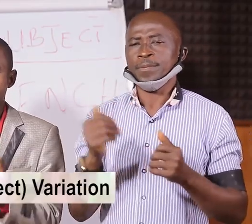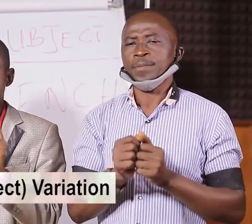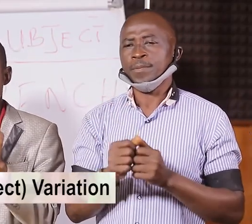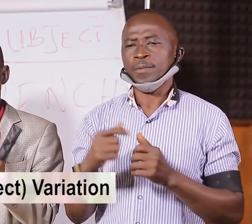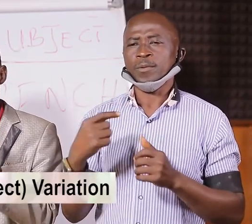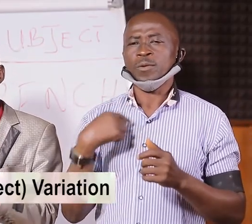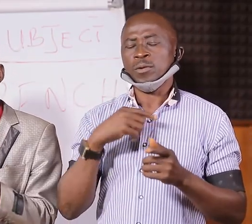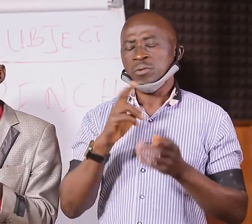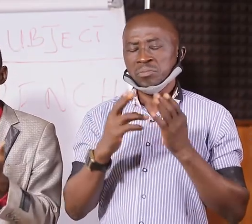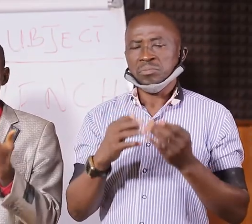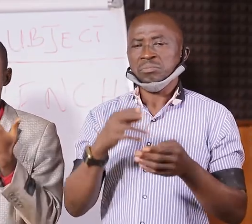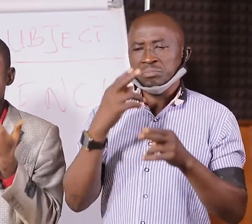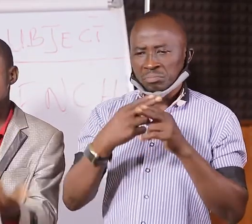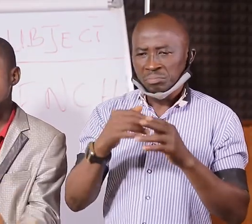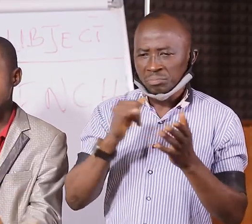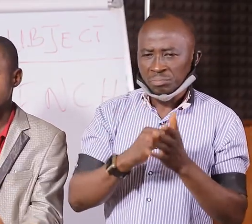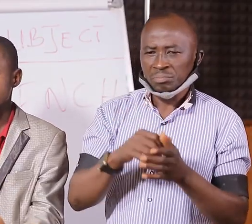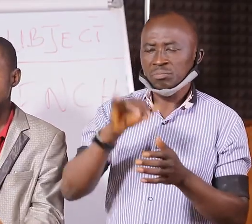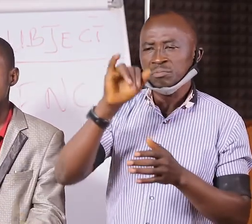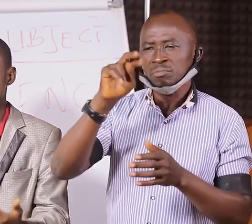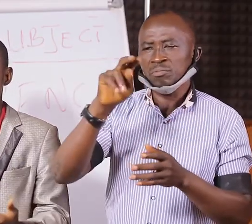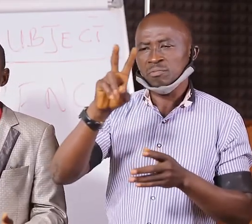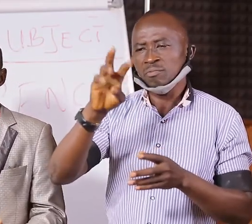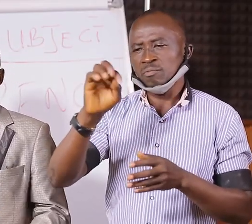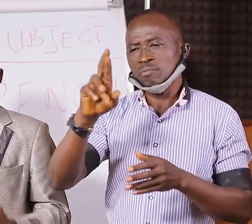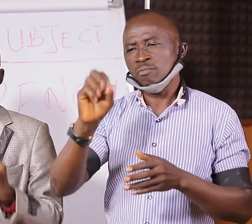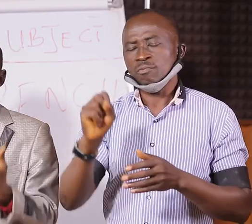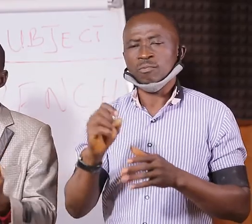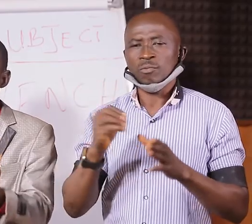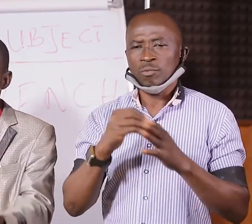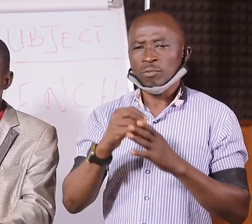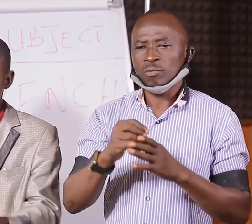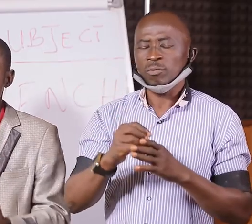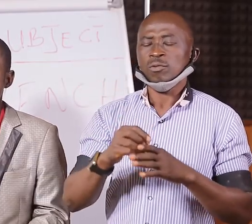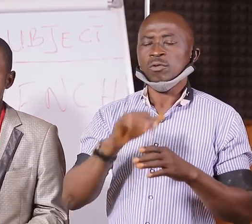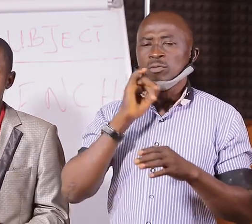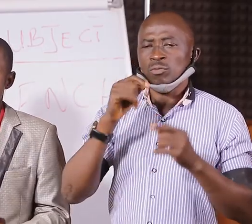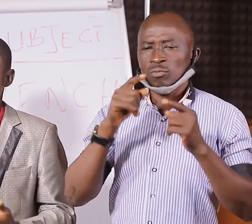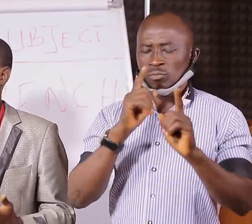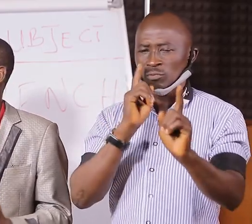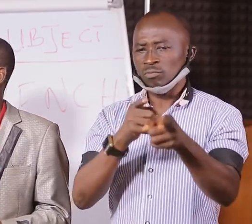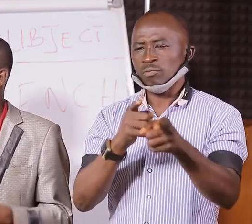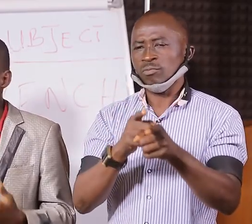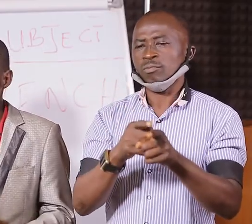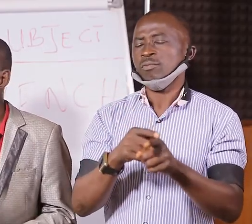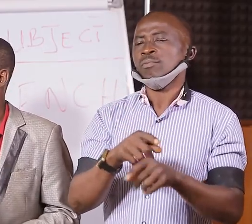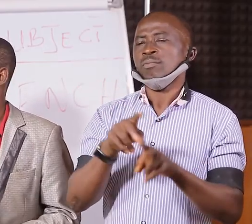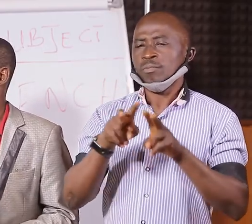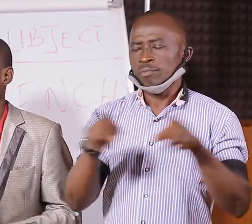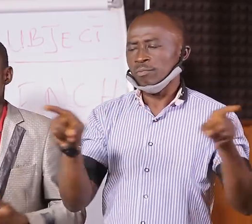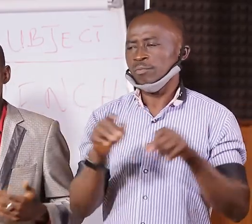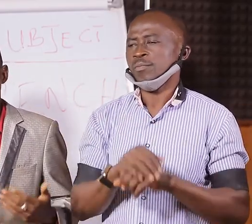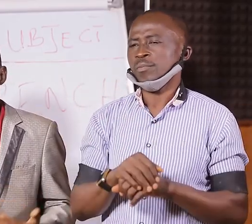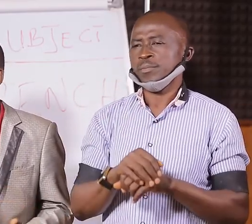interchangeably. You can either call it inverse variation or indirect variation, as the name